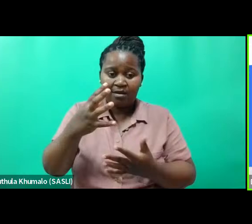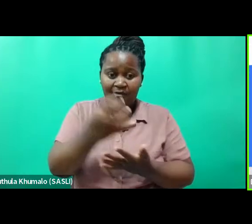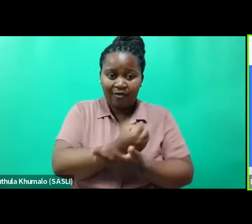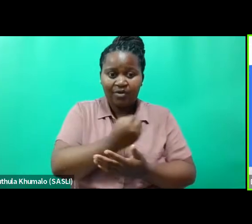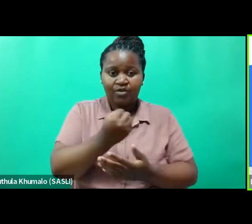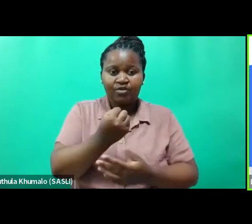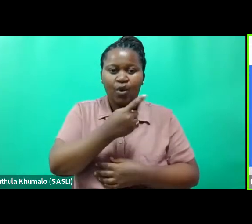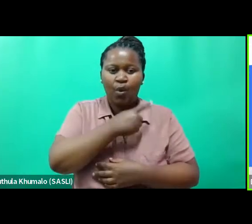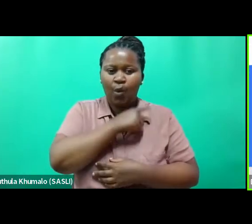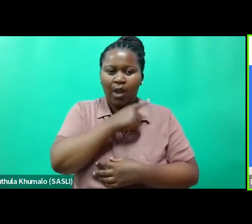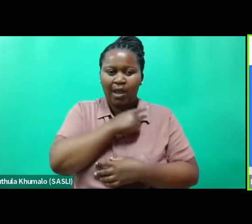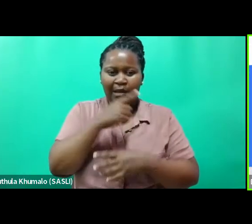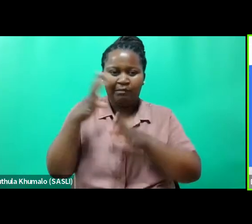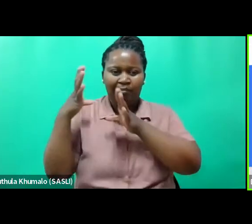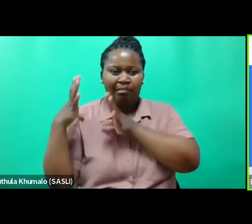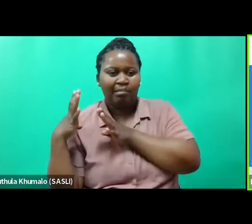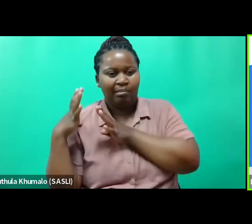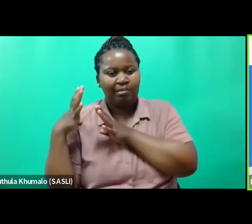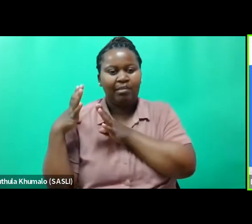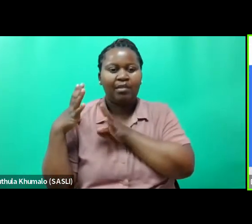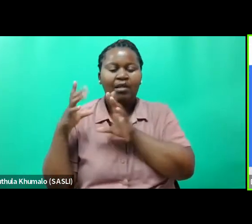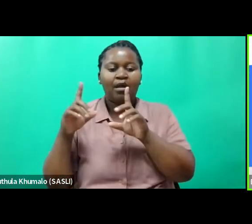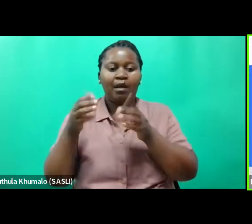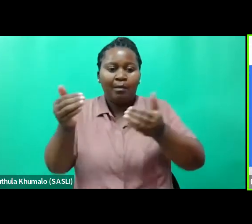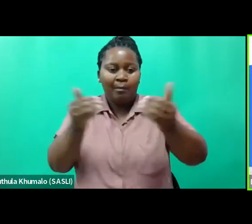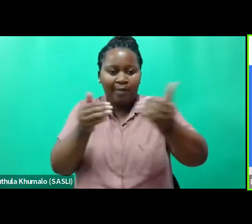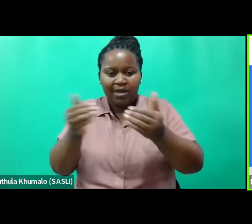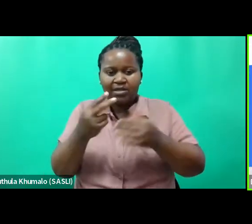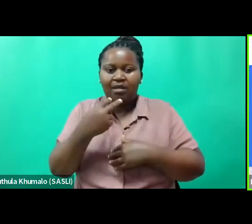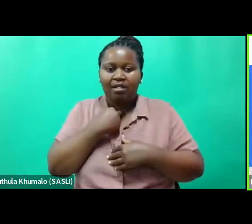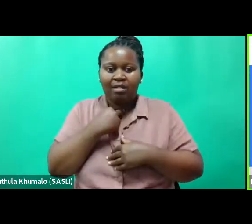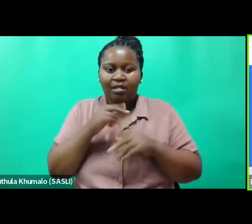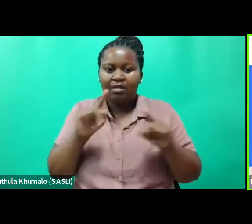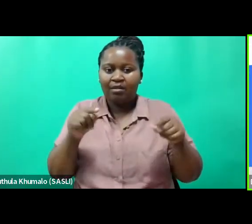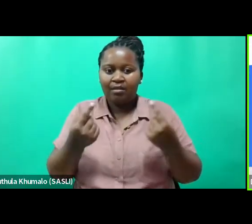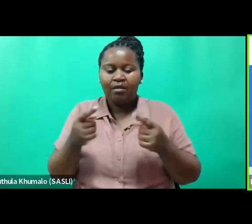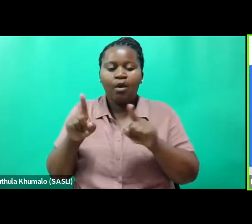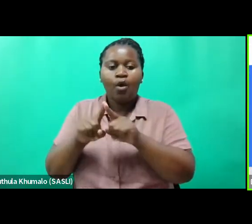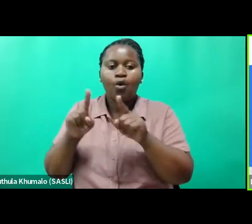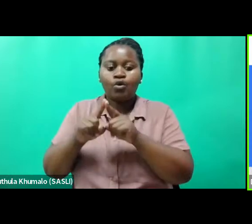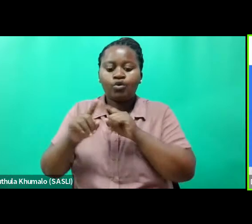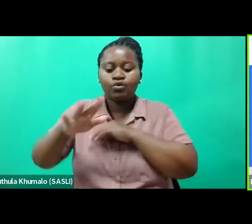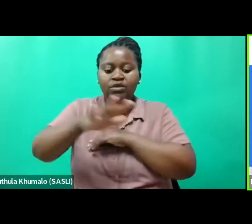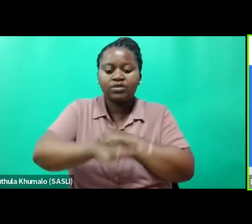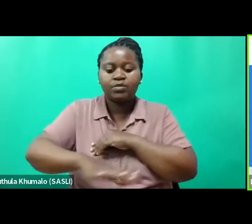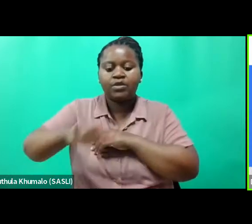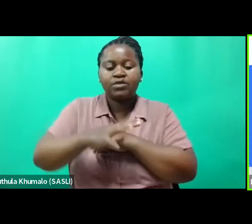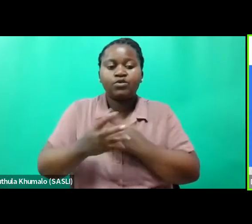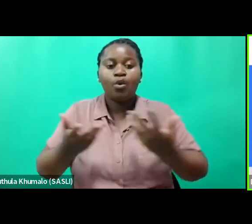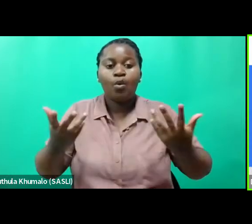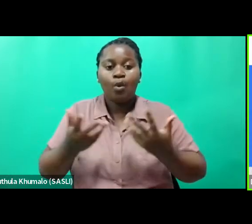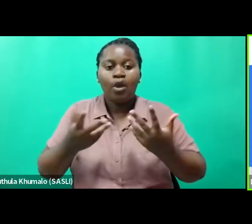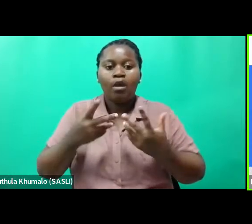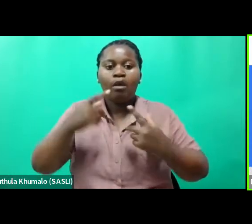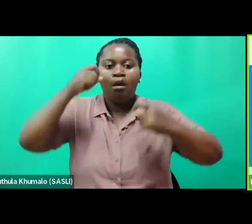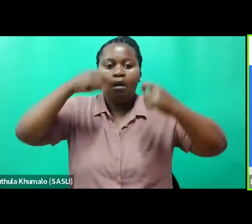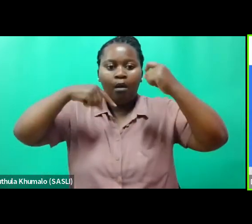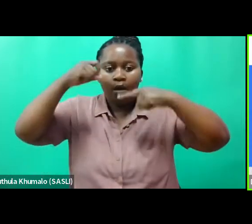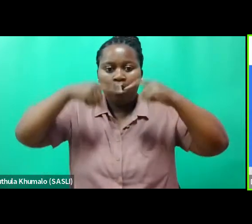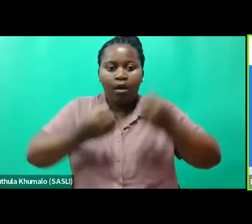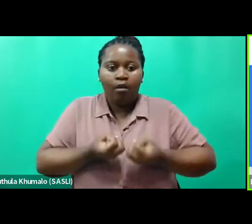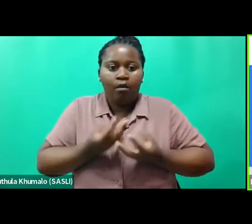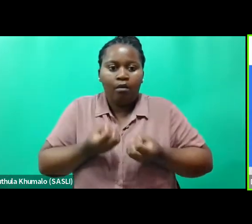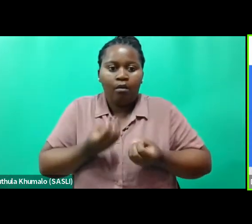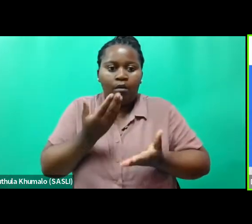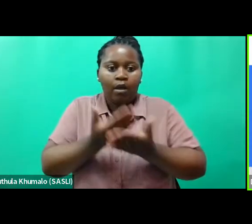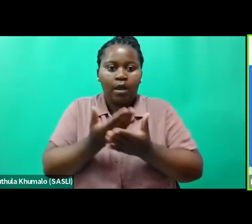meltdown, you weren't coping, and because there was no space that's safe for you to decompress, you then had to go home, which was